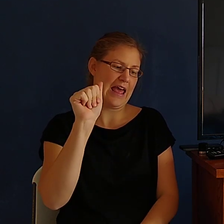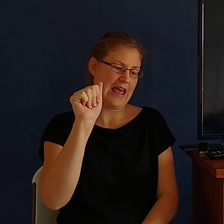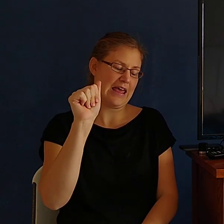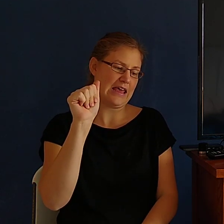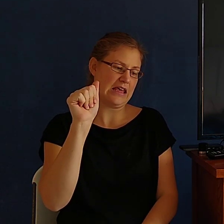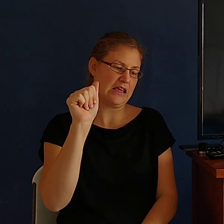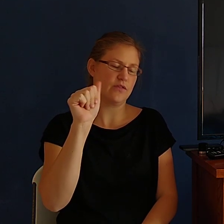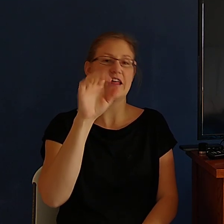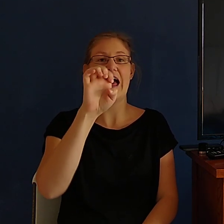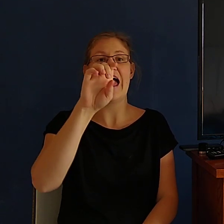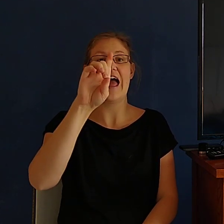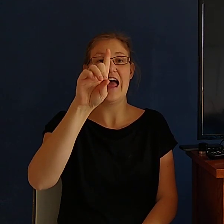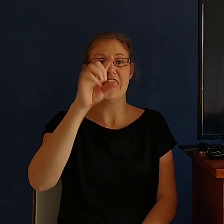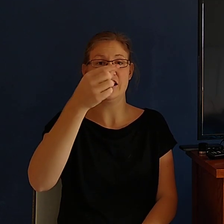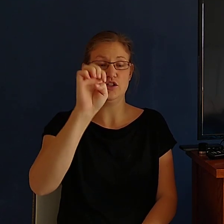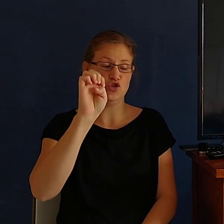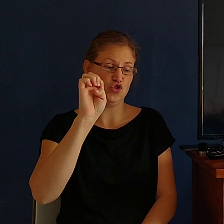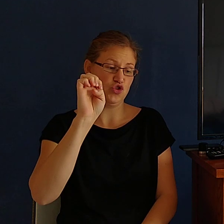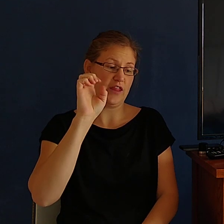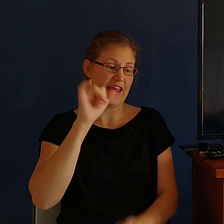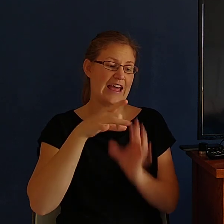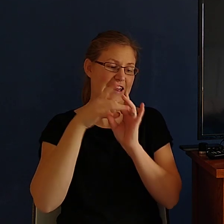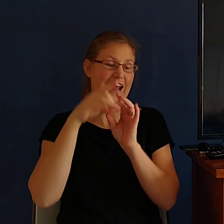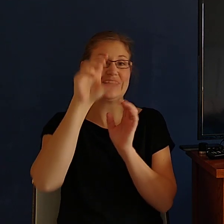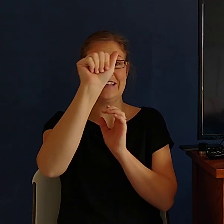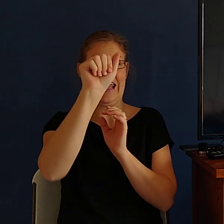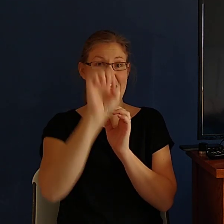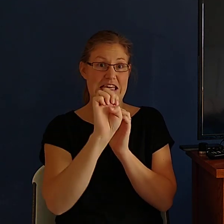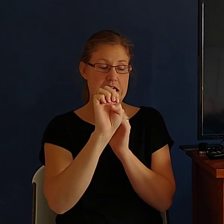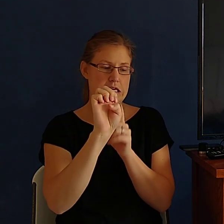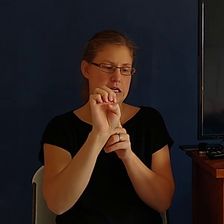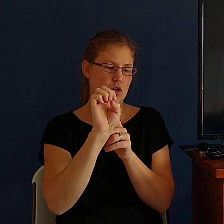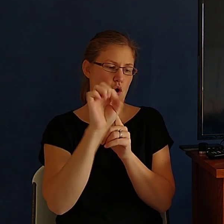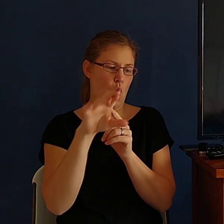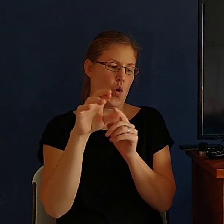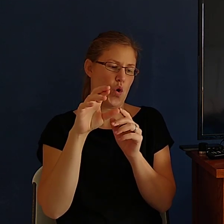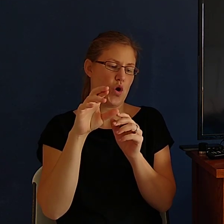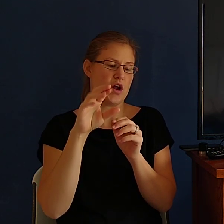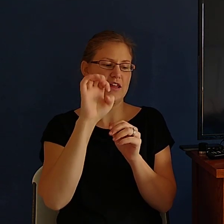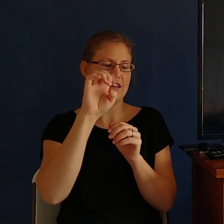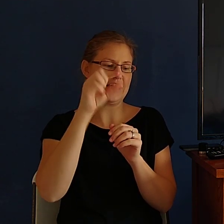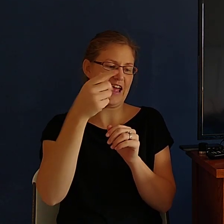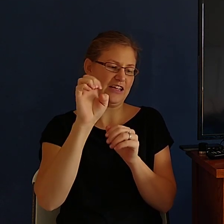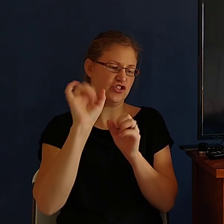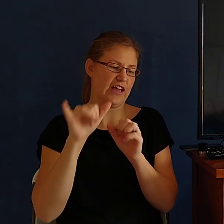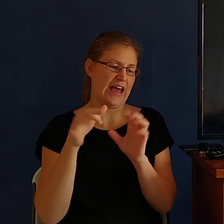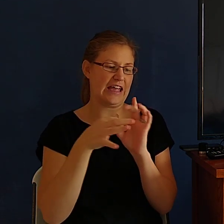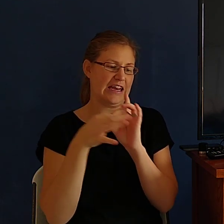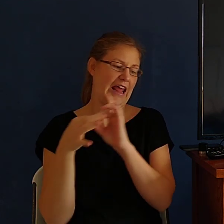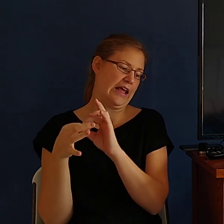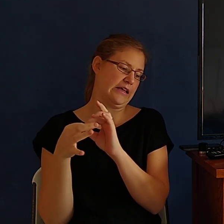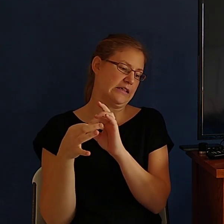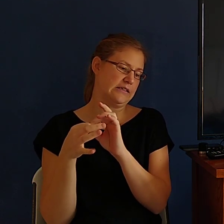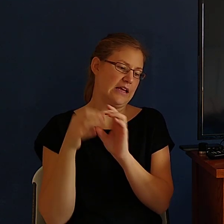the edge that connects A and E, or the edge that connect E and F,